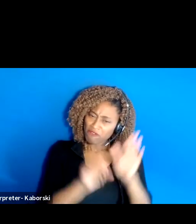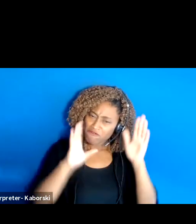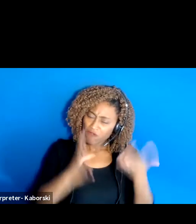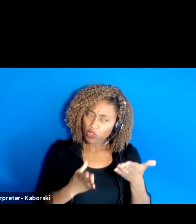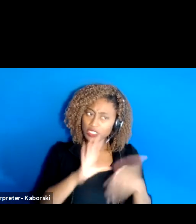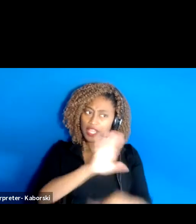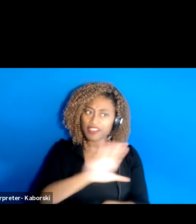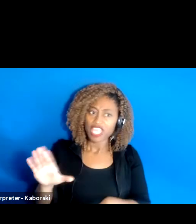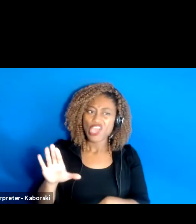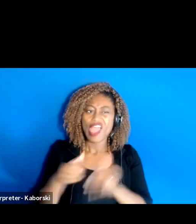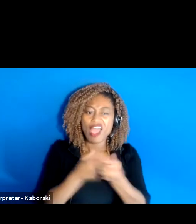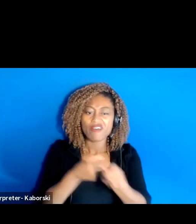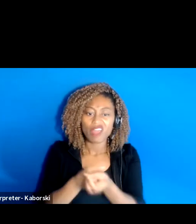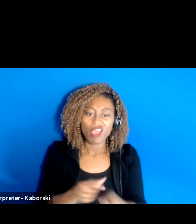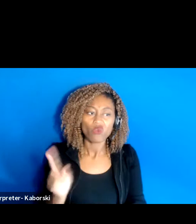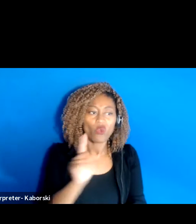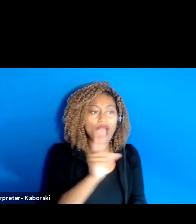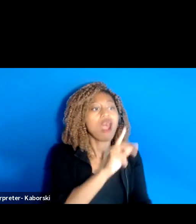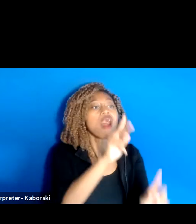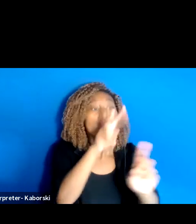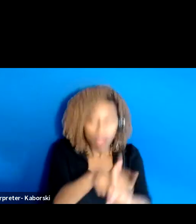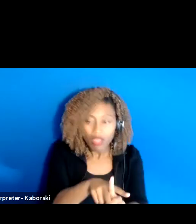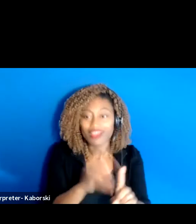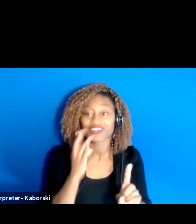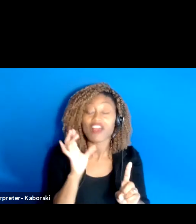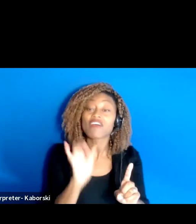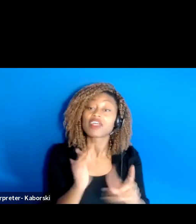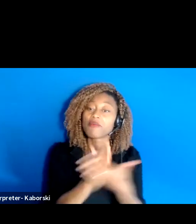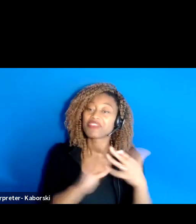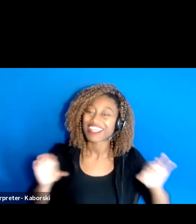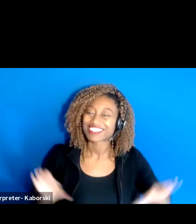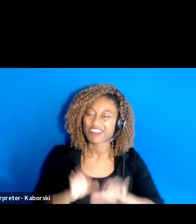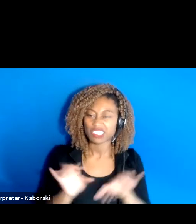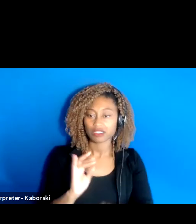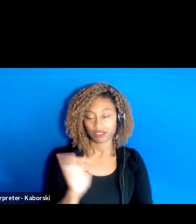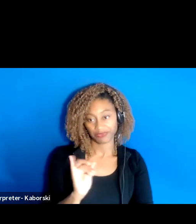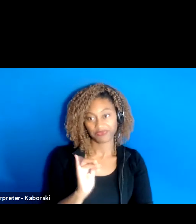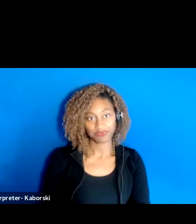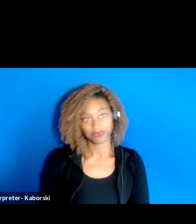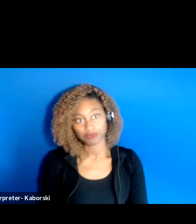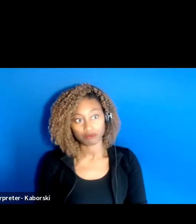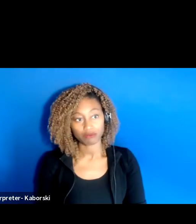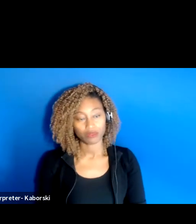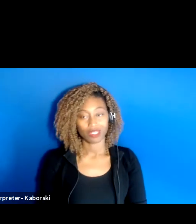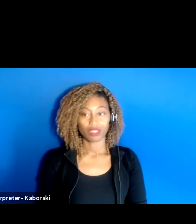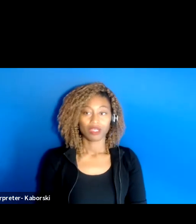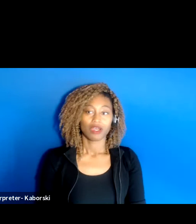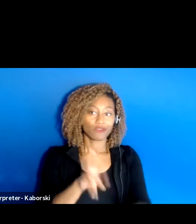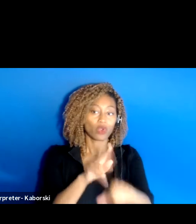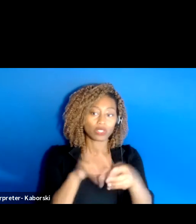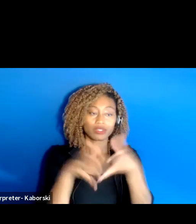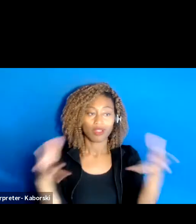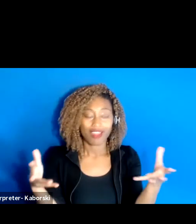its advocacy and some of the activities. Now, of course, there would be a lot of